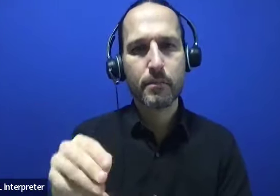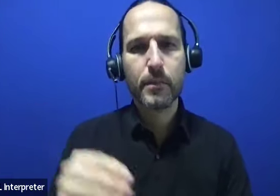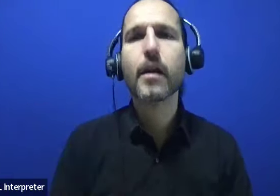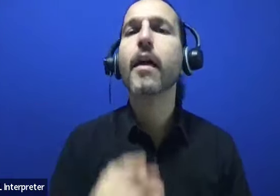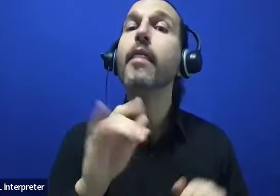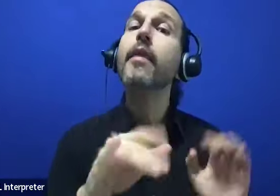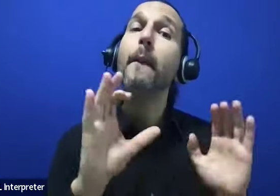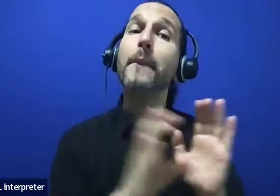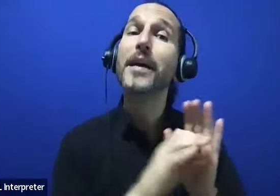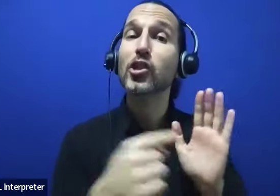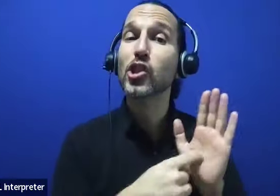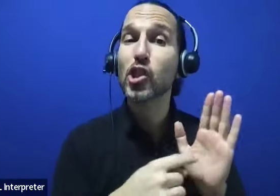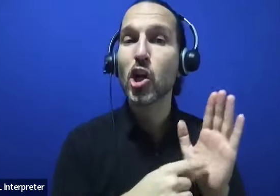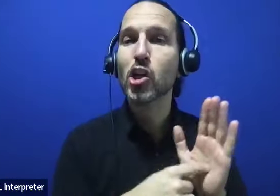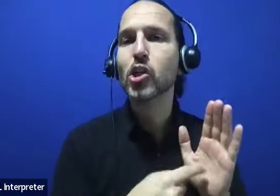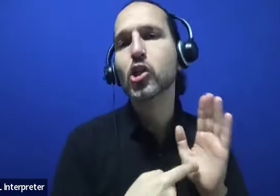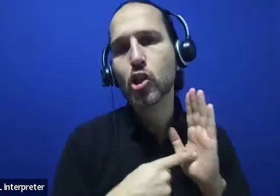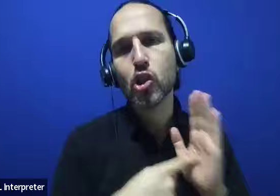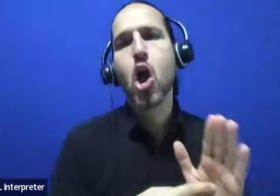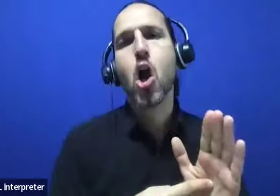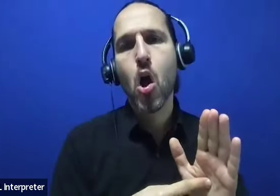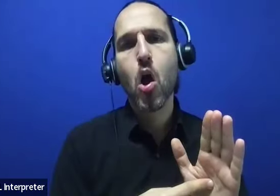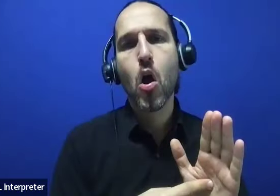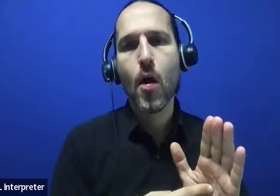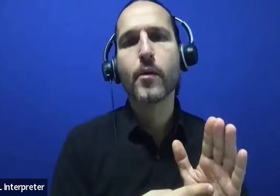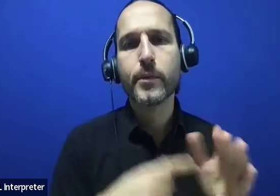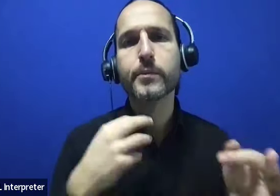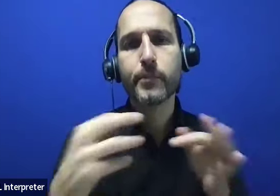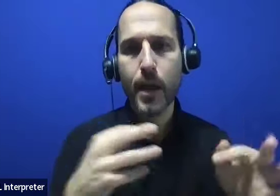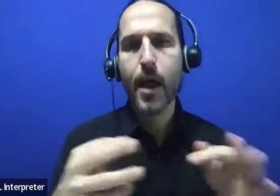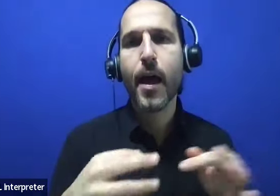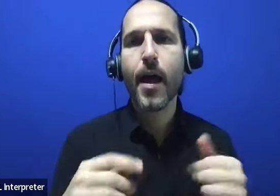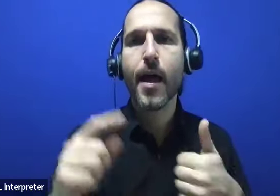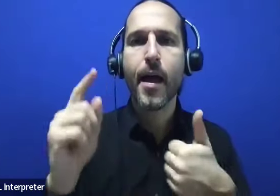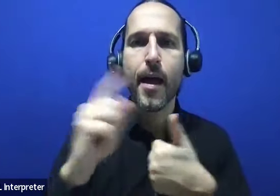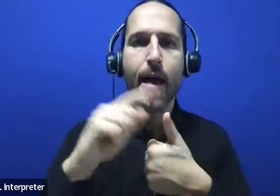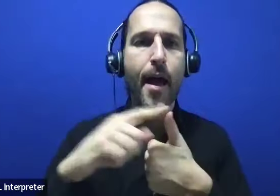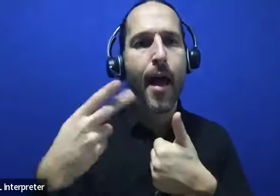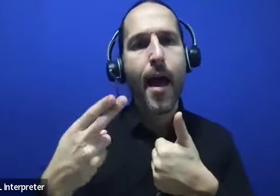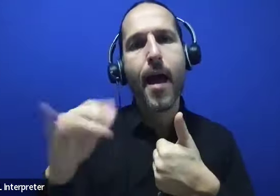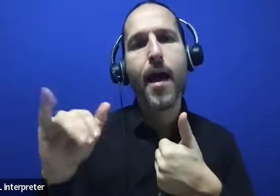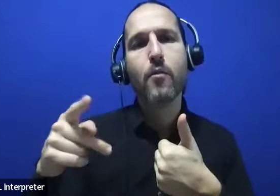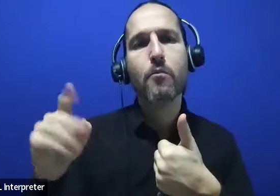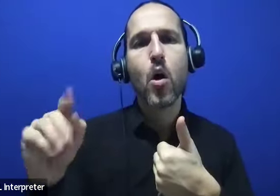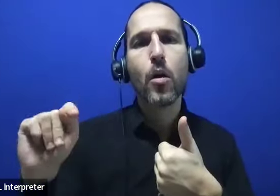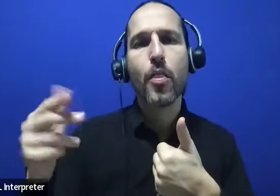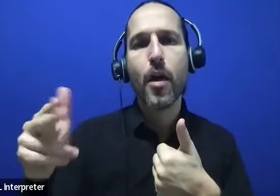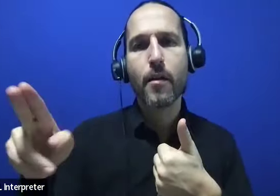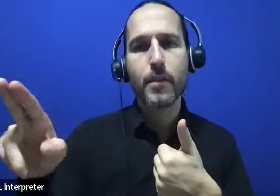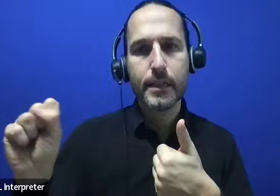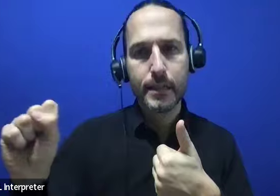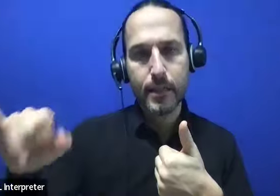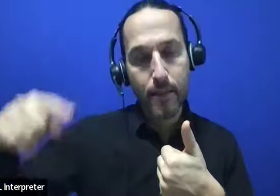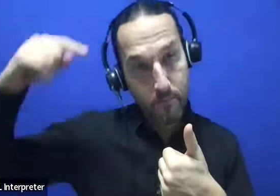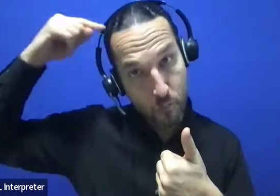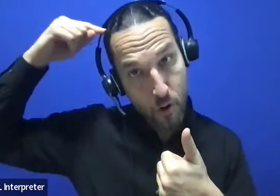This is just a little chart which illustrates there's the hypothalamus. The hypothalamus has to have